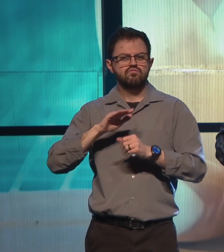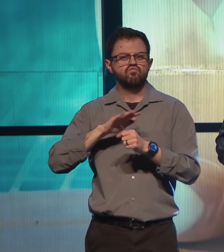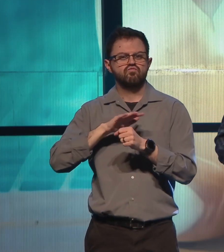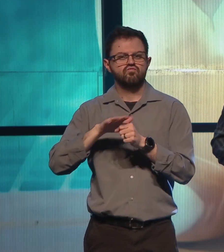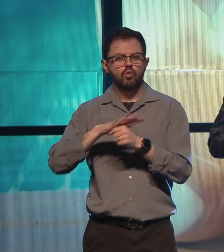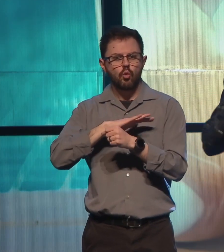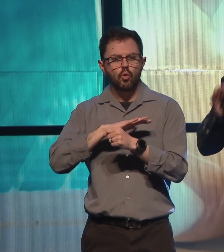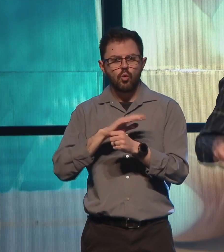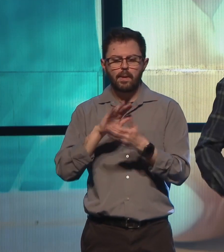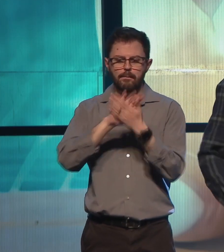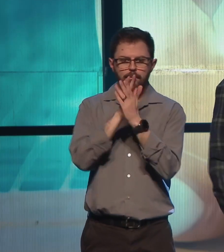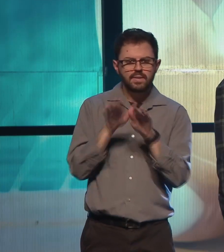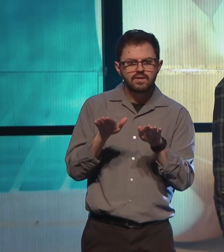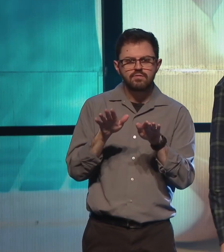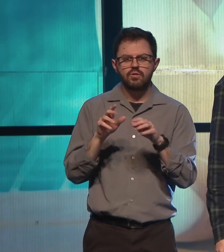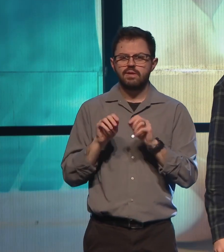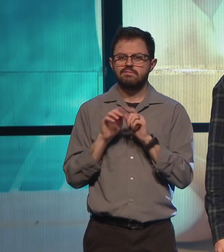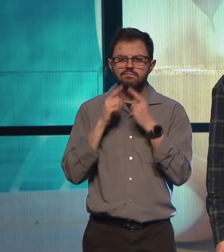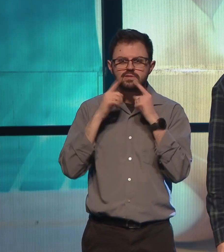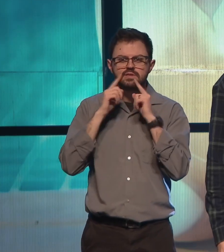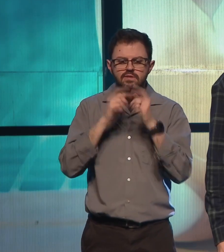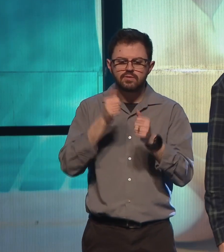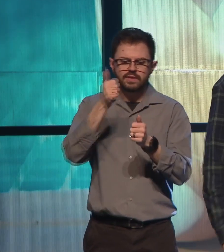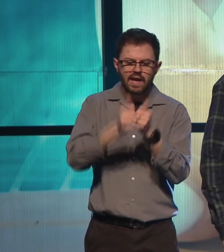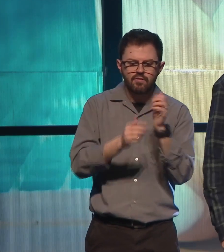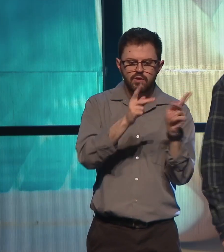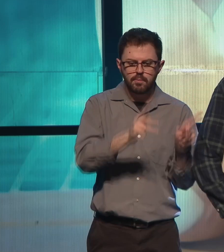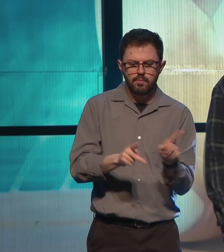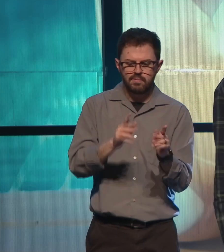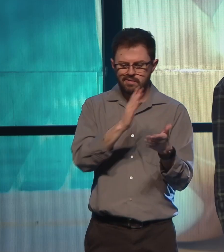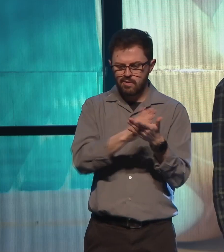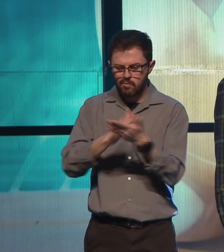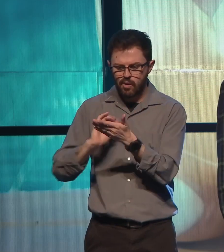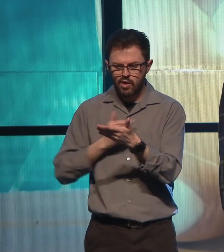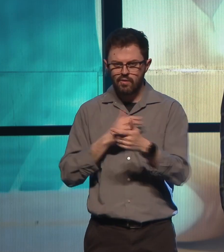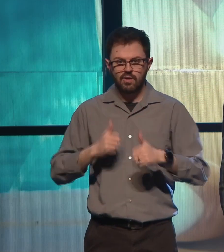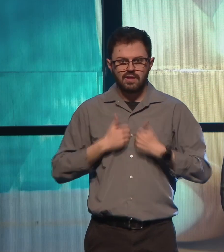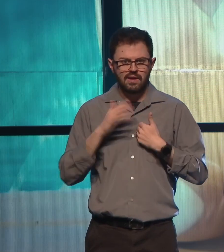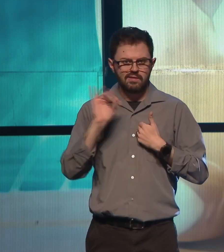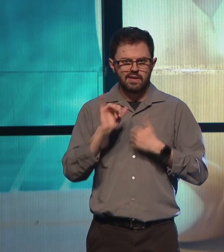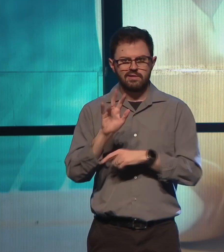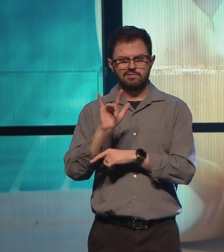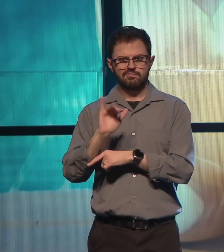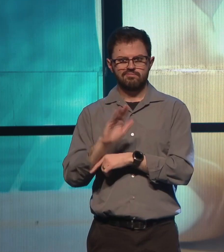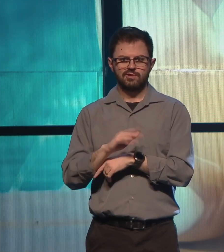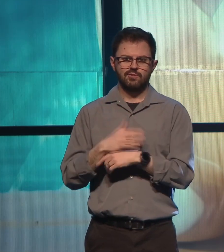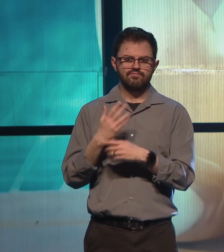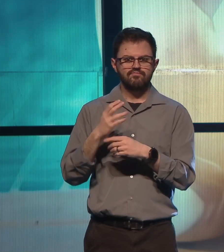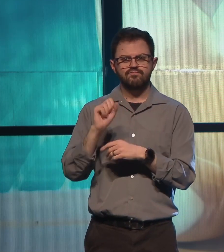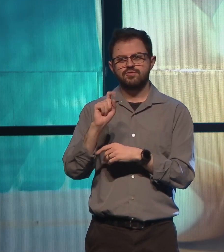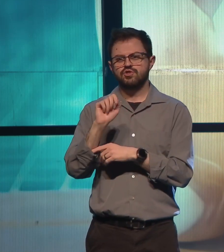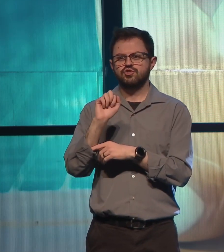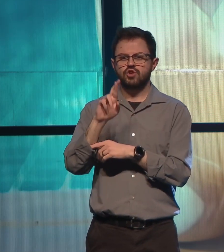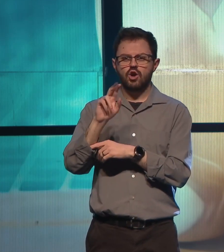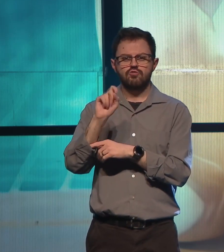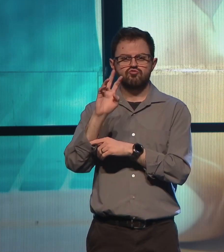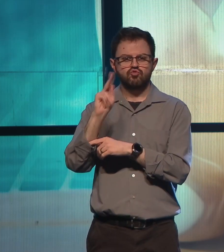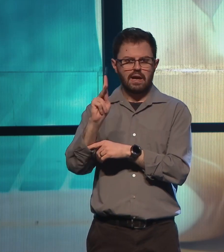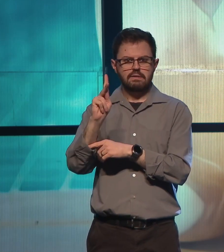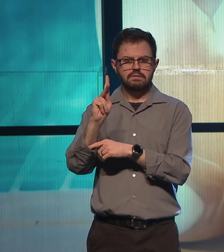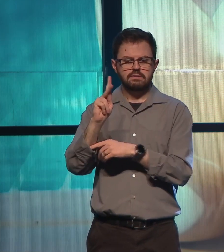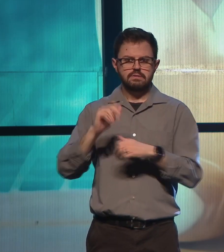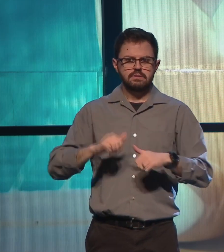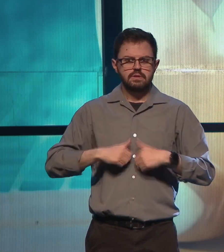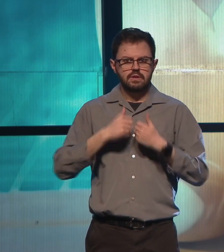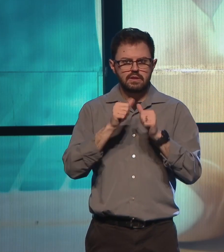lives. Any Star Trek fans here? To live long and prosper, right? I know a lot of people who have a lot of